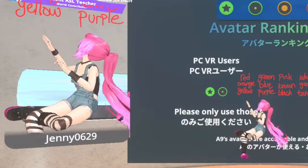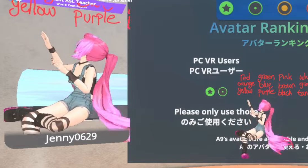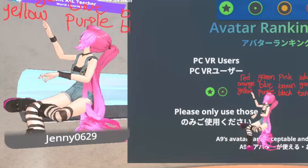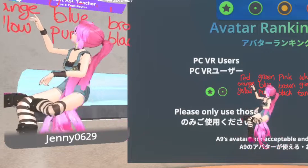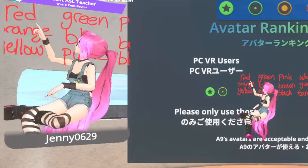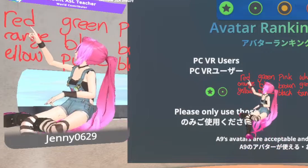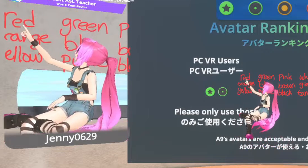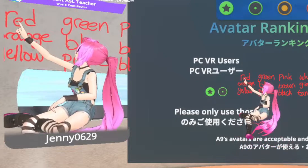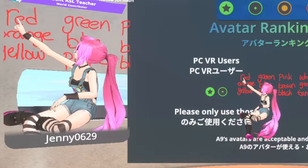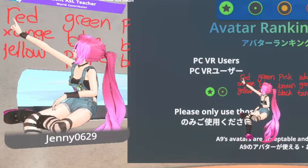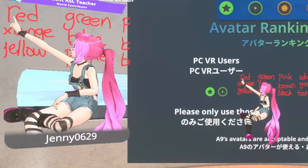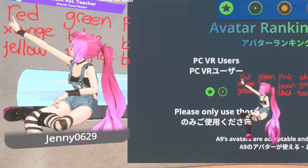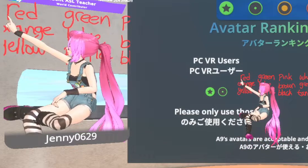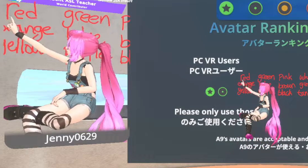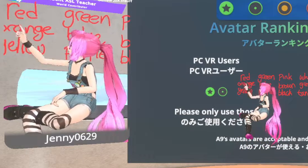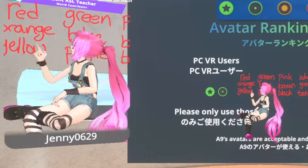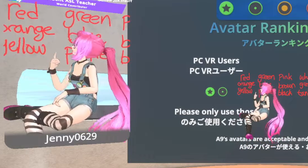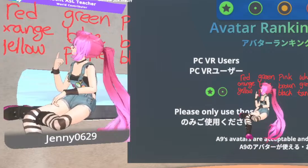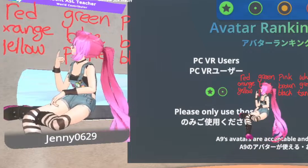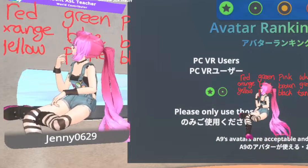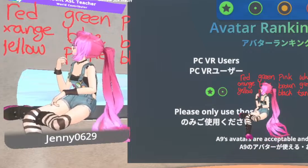Okay, so we have red